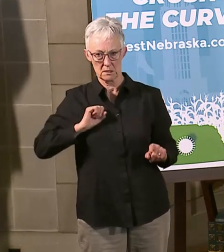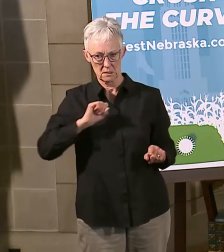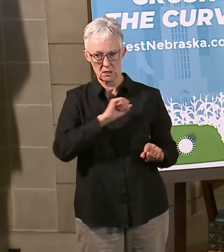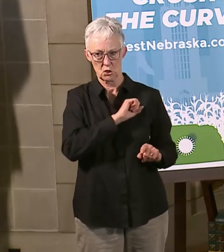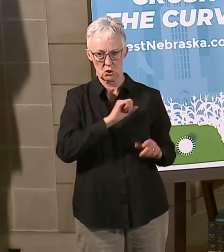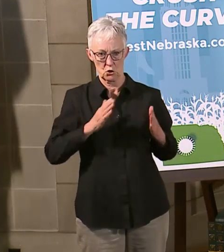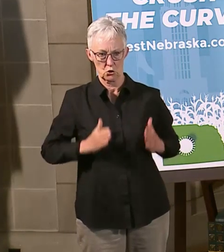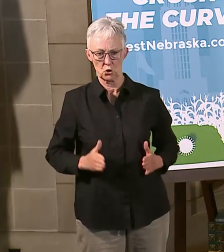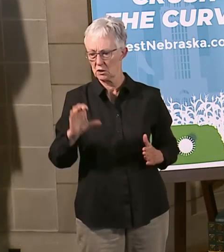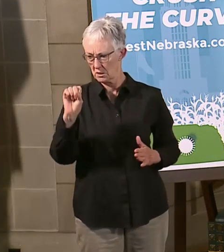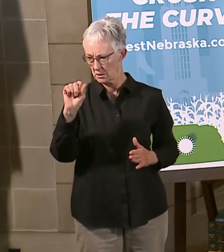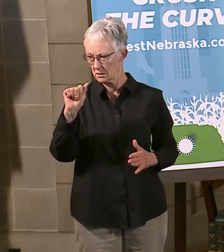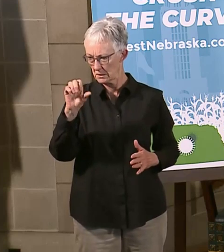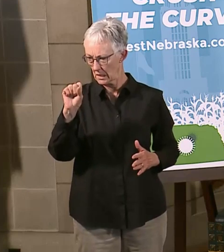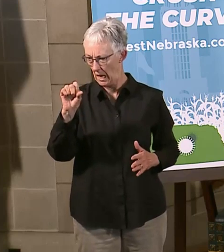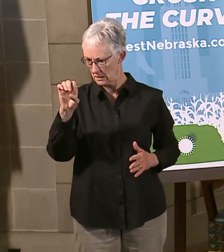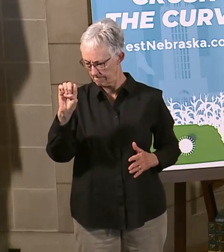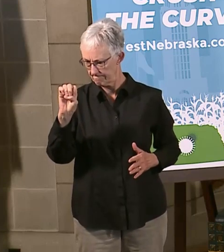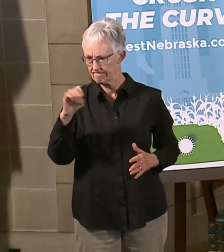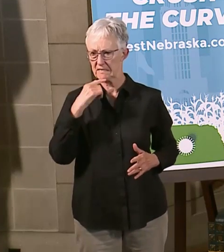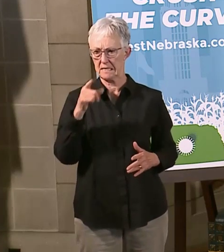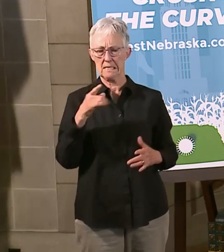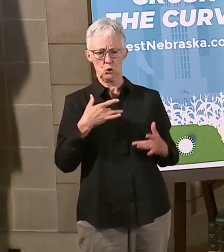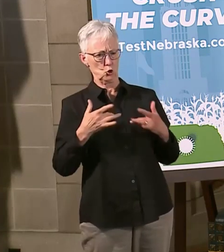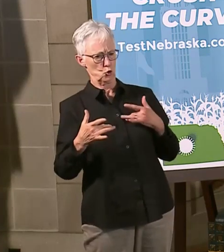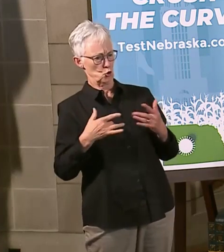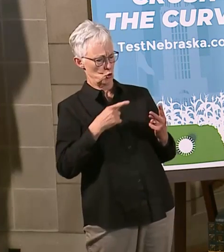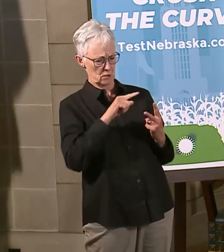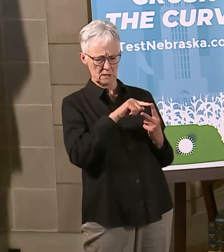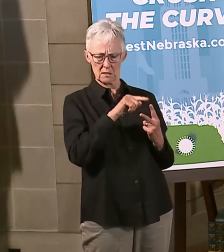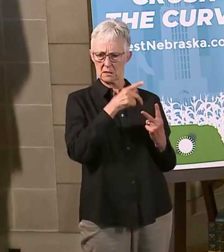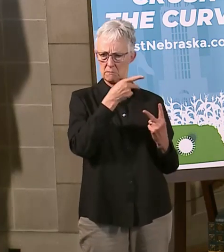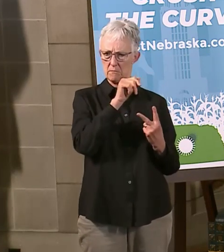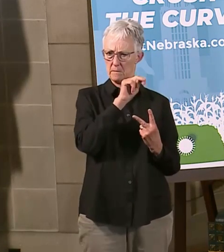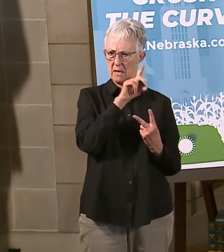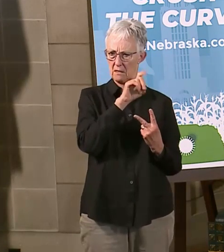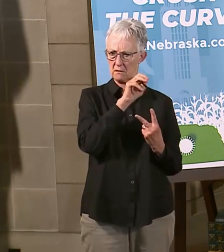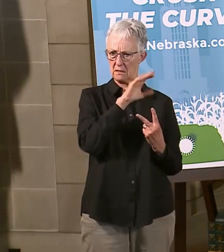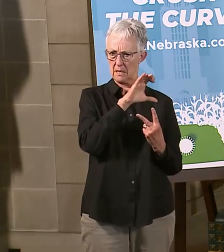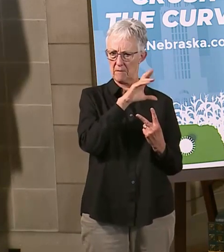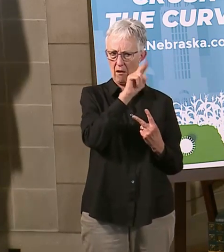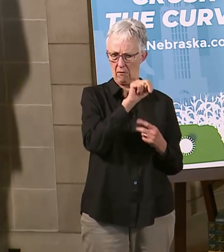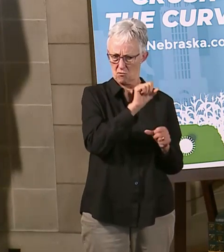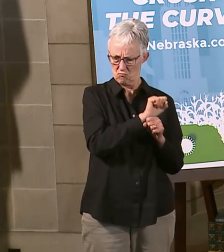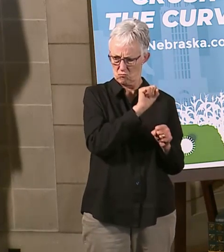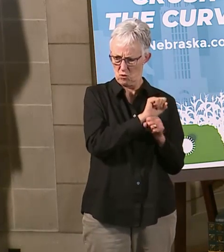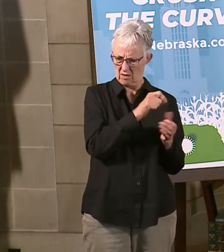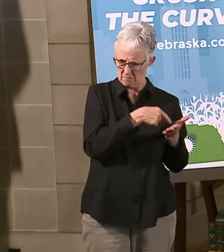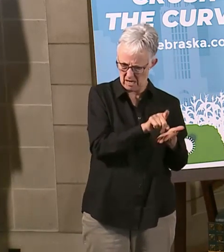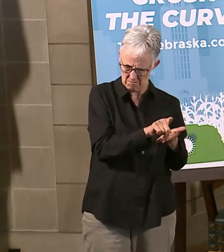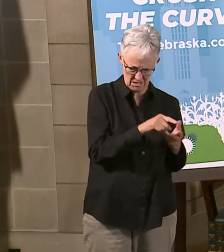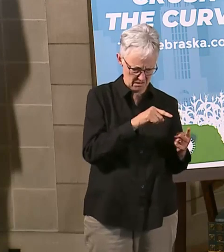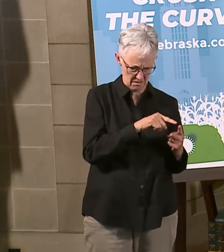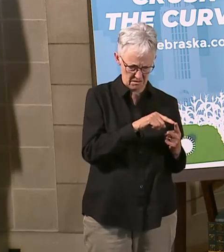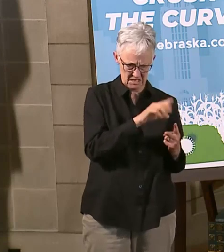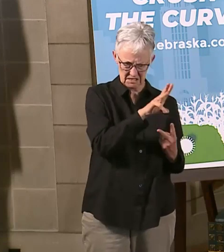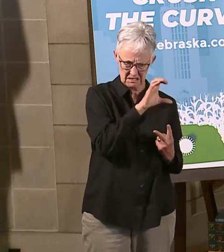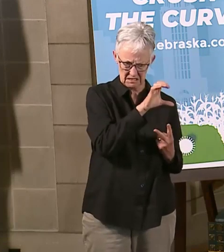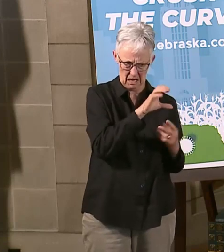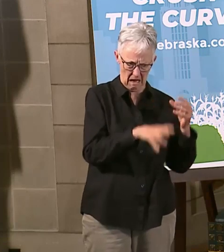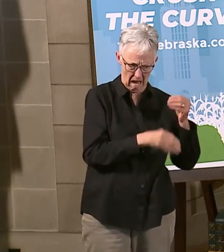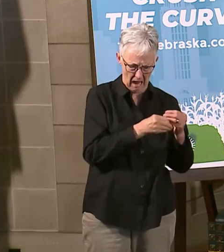said that he's concerned that because the pandemic payments with the extra $600 boost and so forth can be more what somebody would make in their regular job, and so that's discouraging people